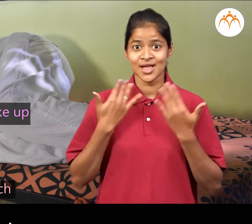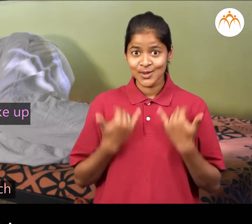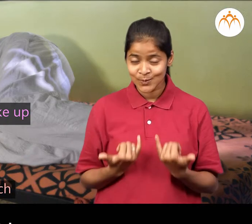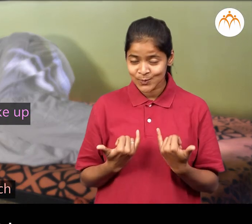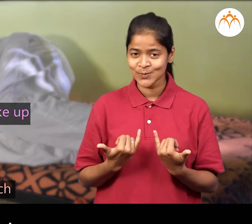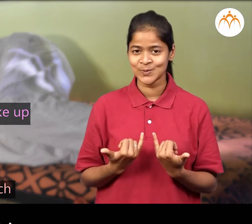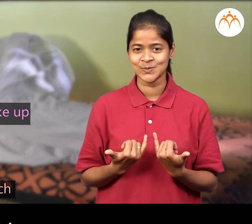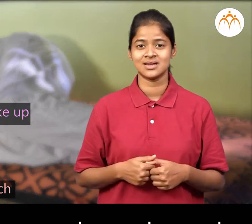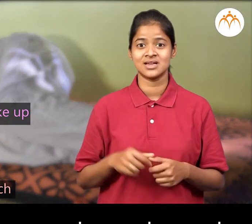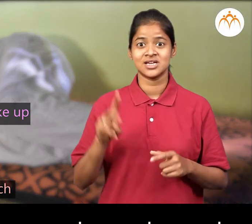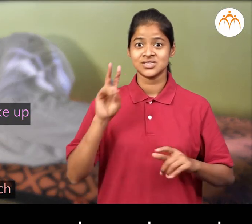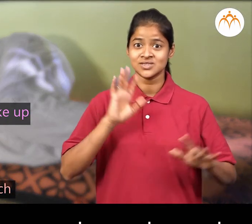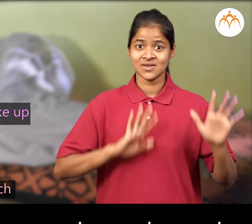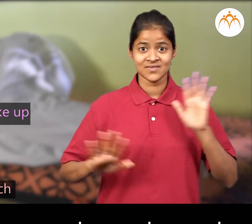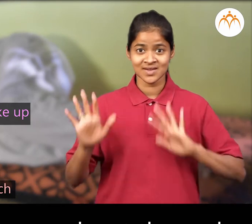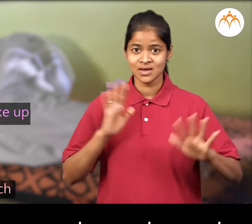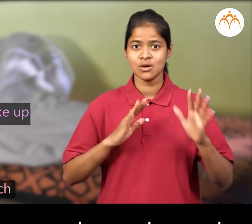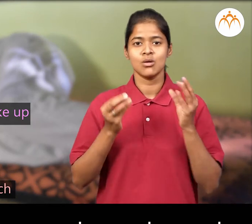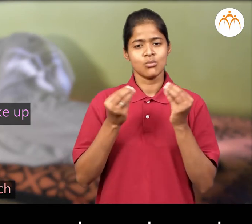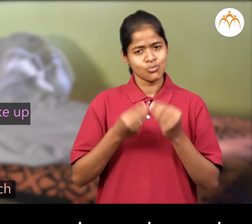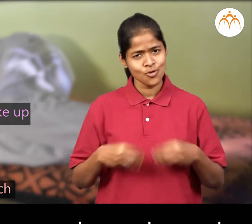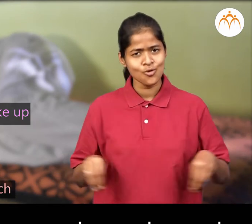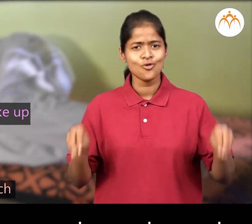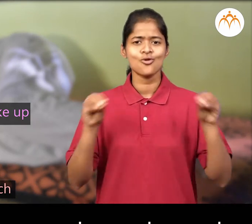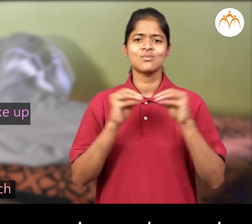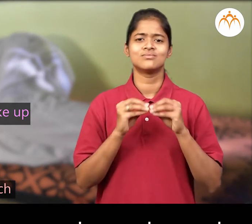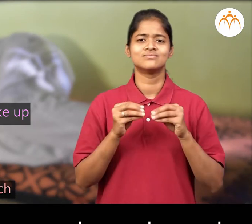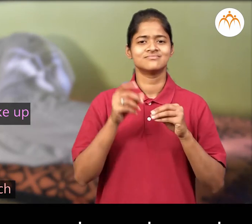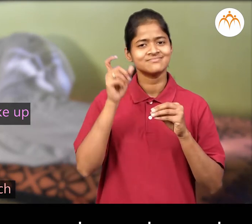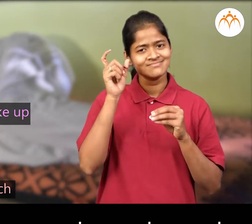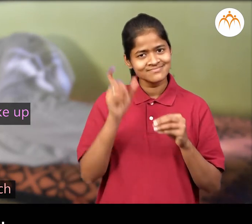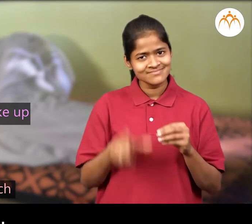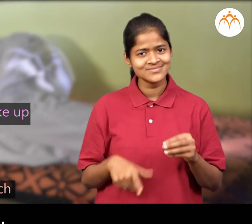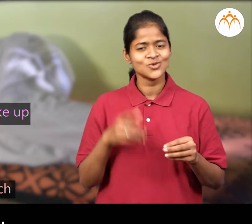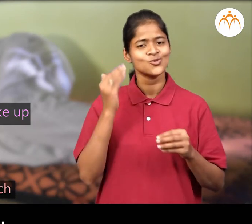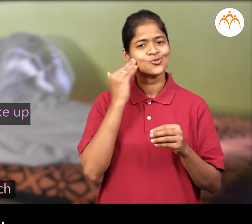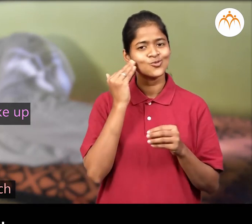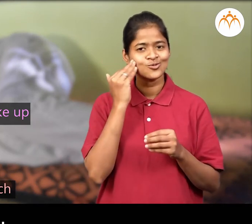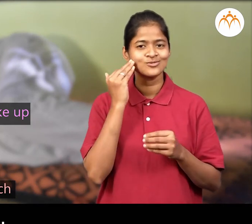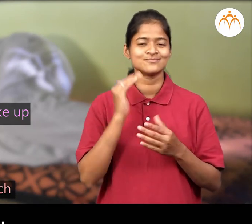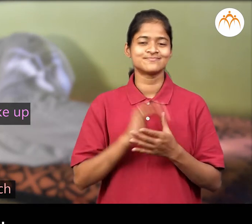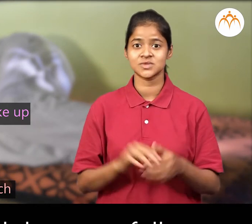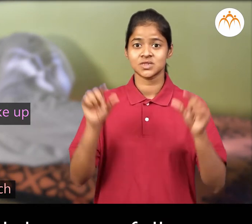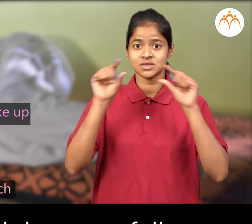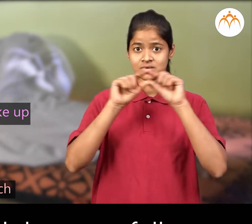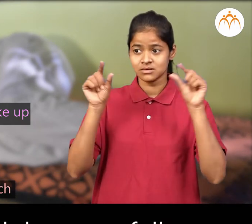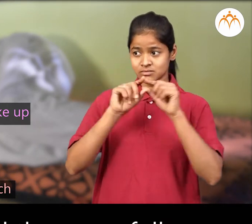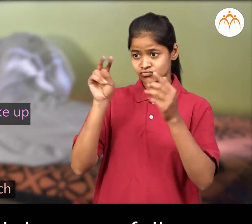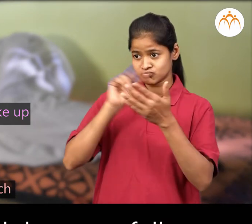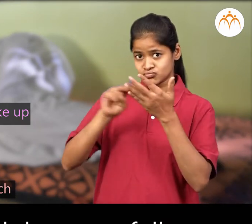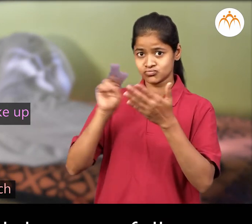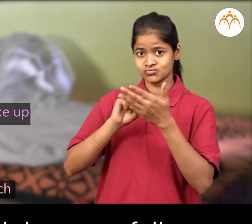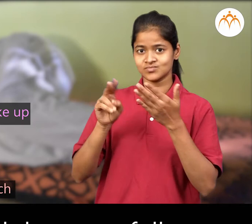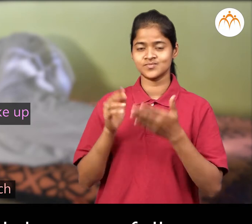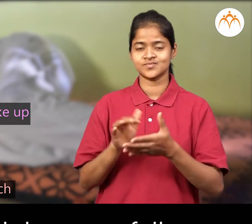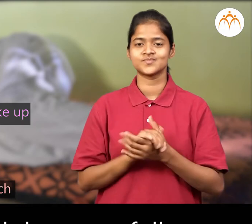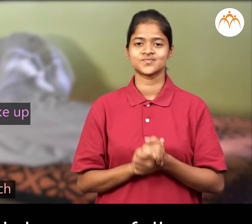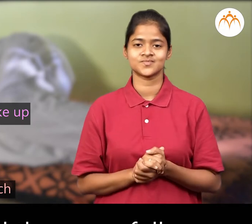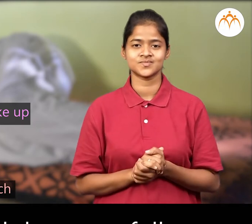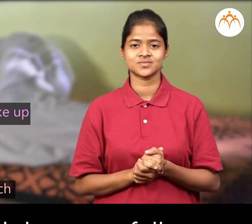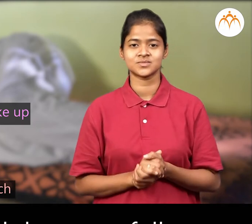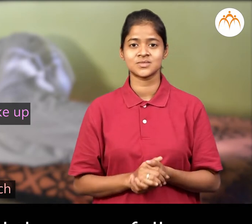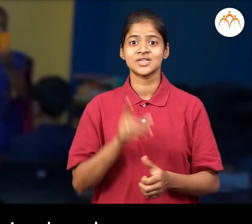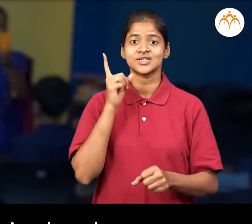Now, let us know the little more about the verbs. Look at the sentences and yes, read them